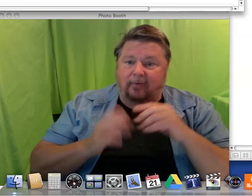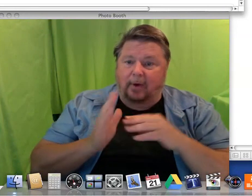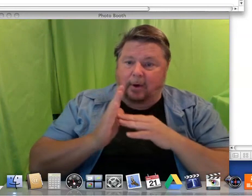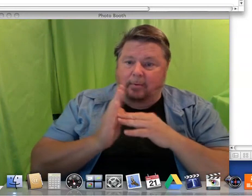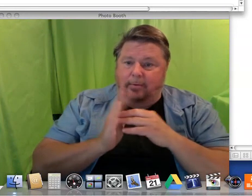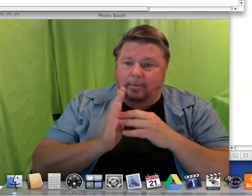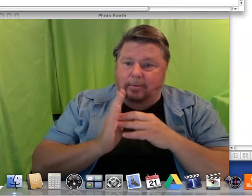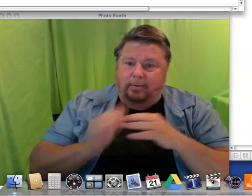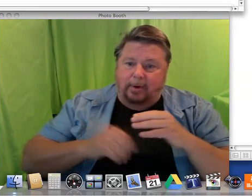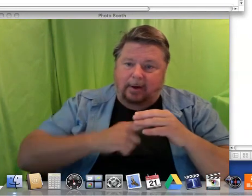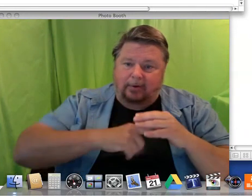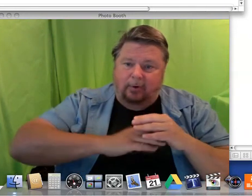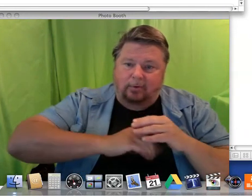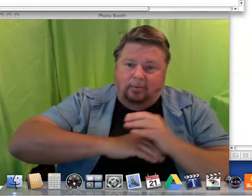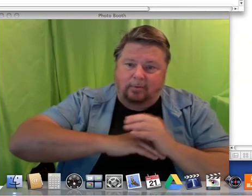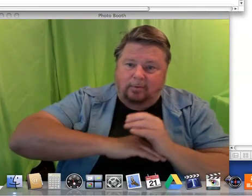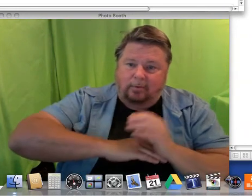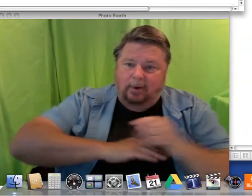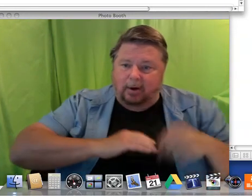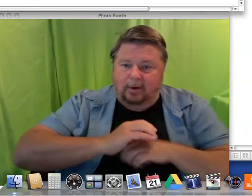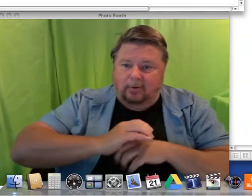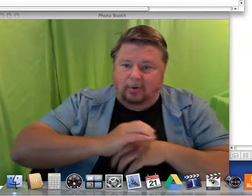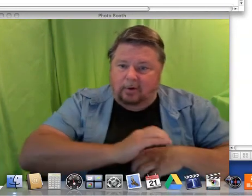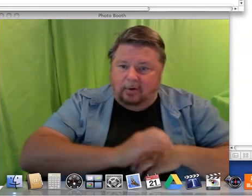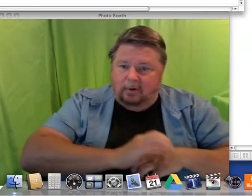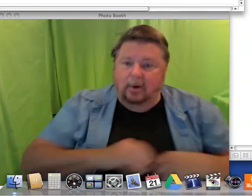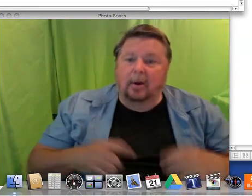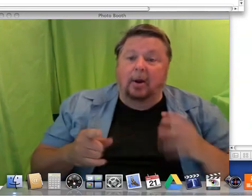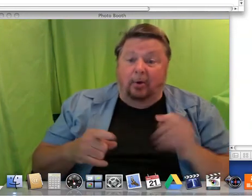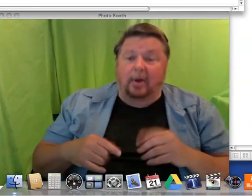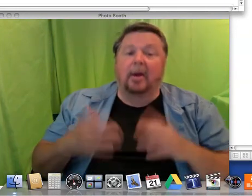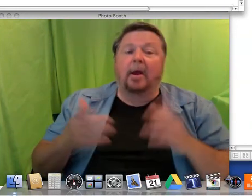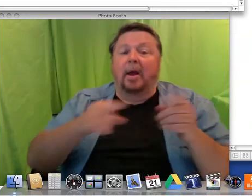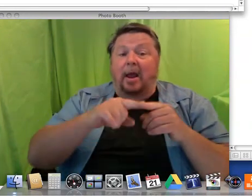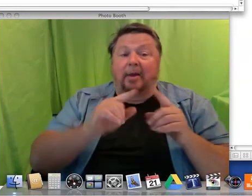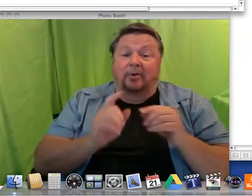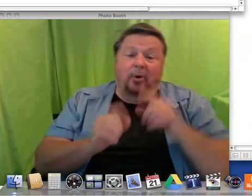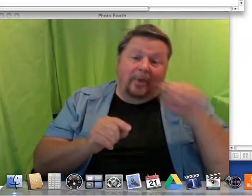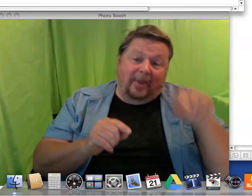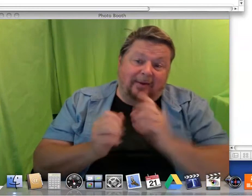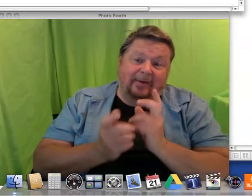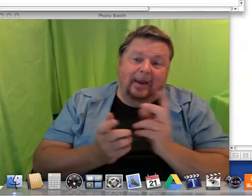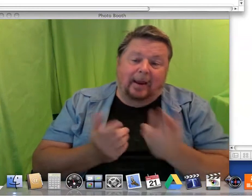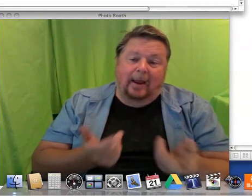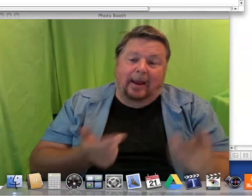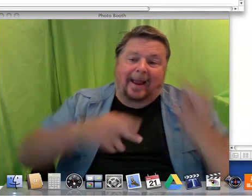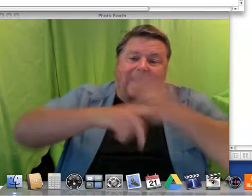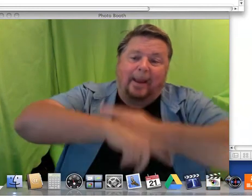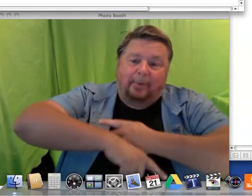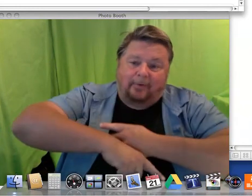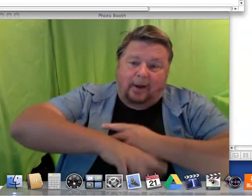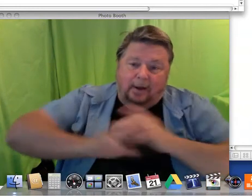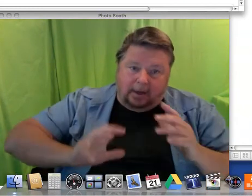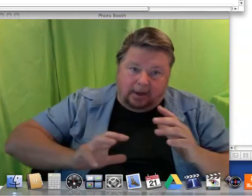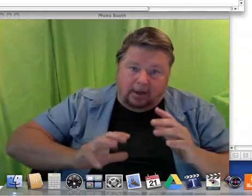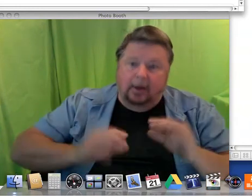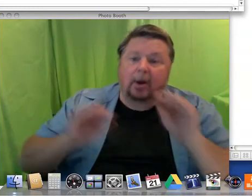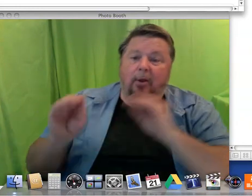have, and this goes, and this goes, okay. And so these